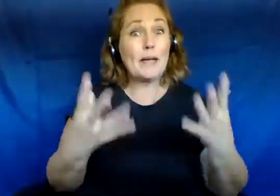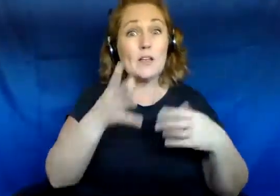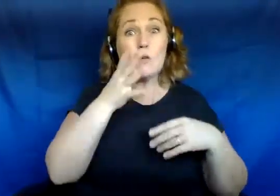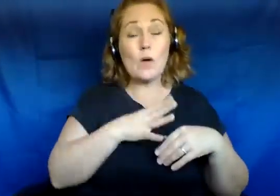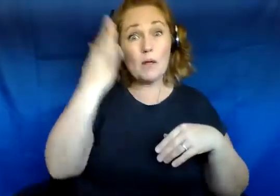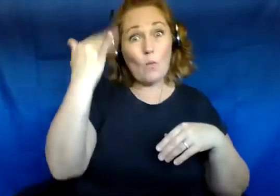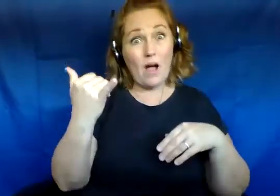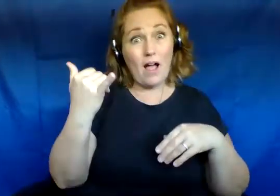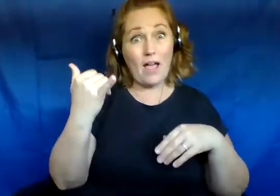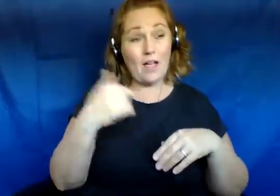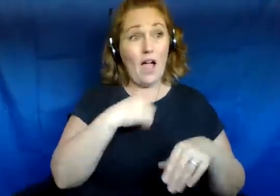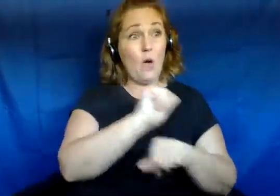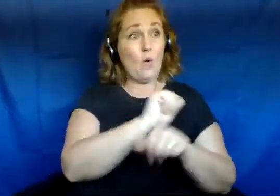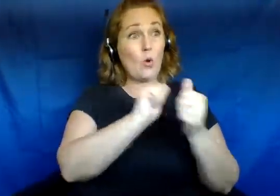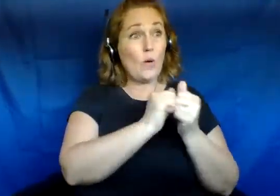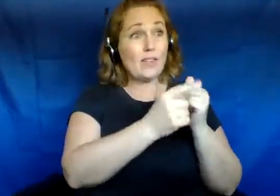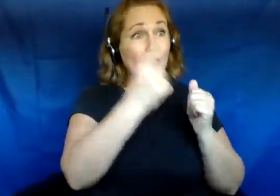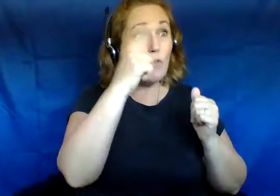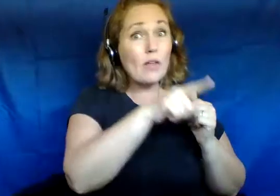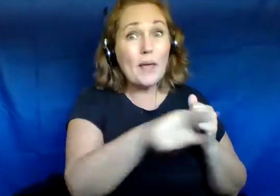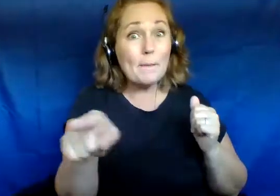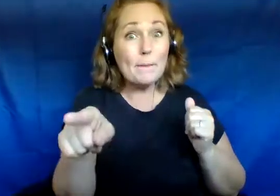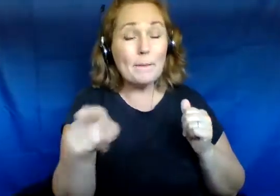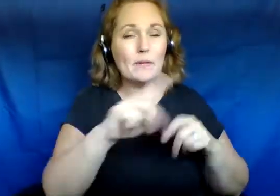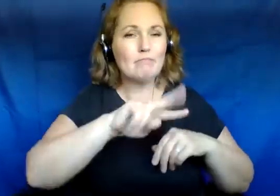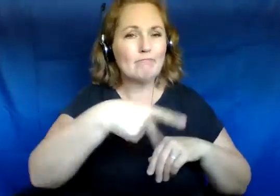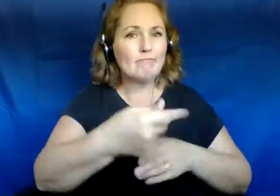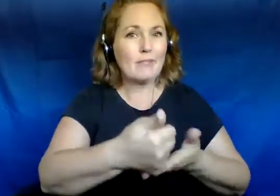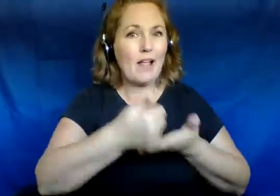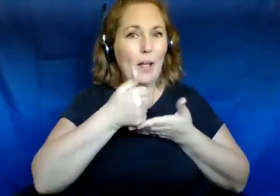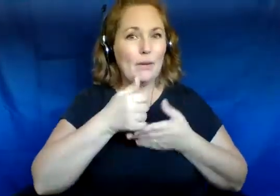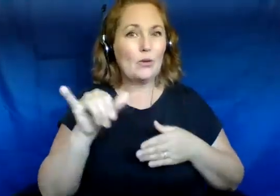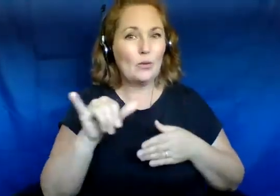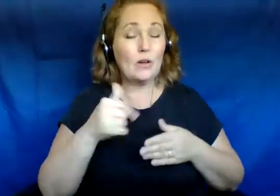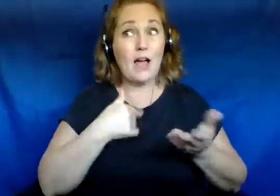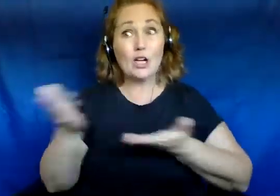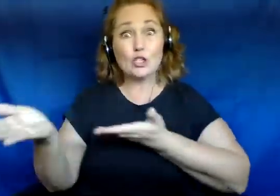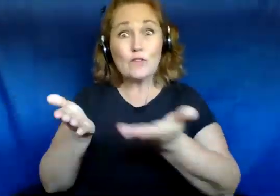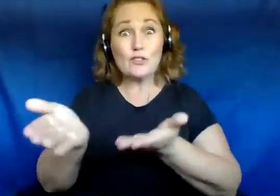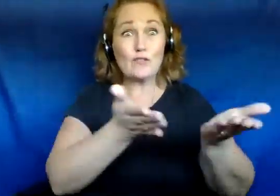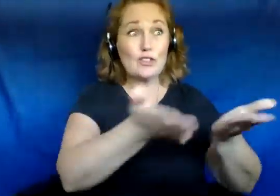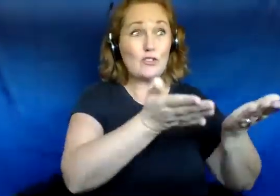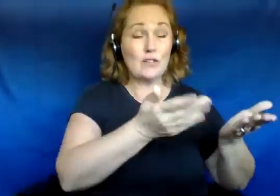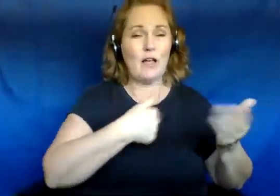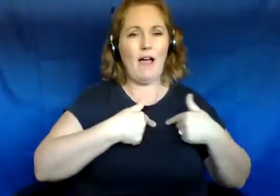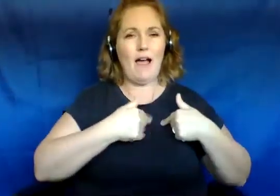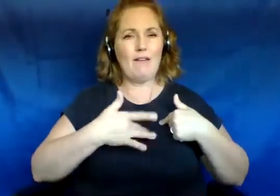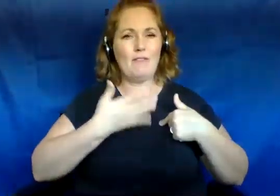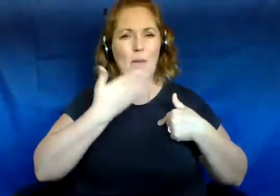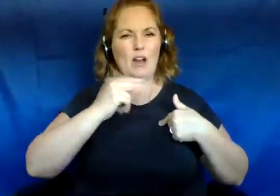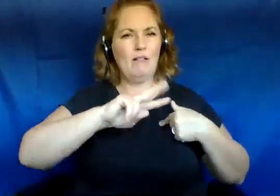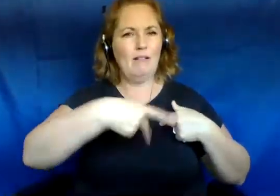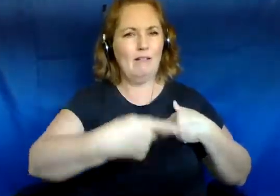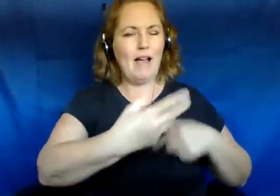work with them, they help me. I do a lot of service because when I'm in service, it makes me feel better. I do